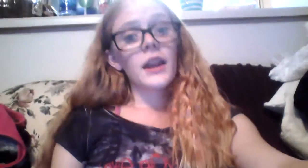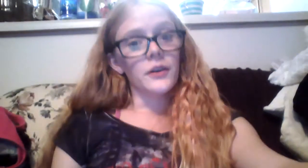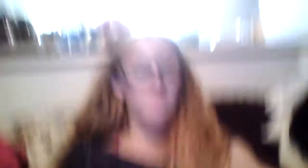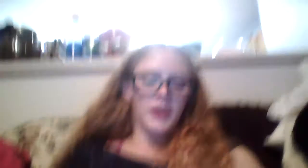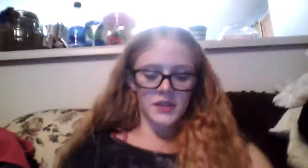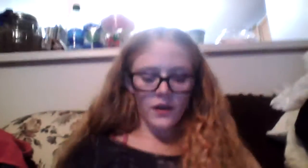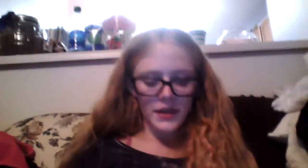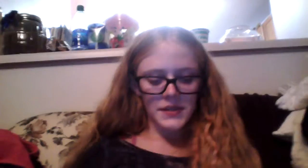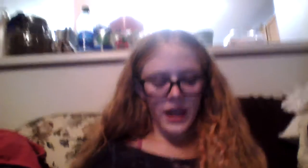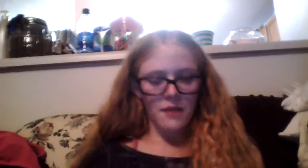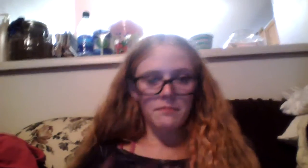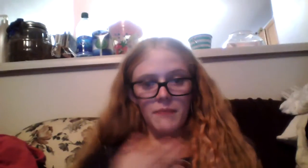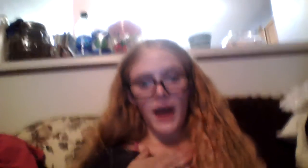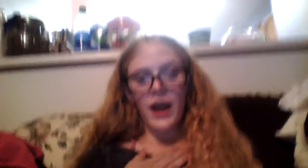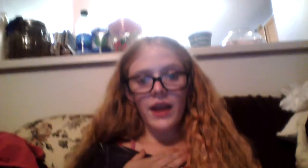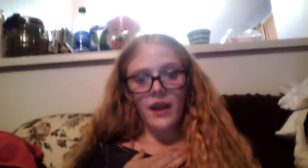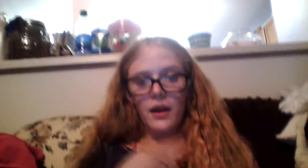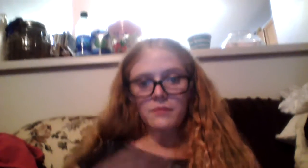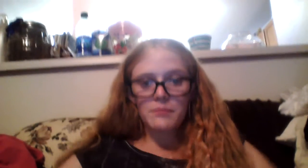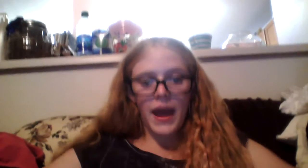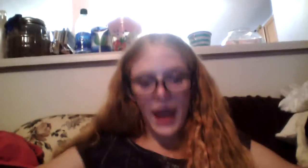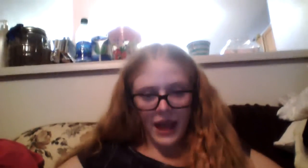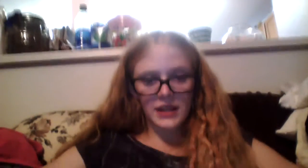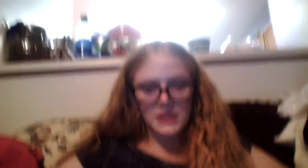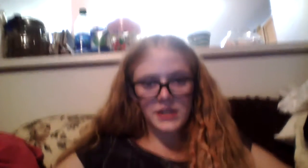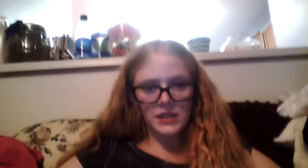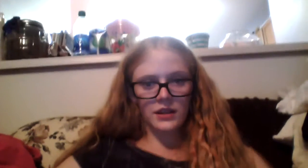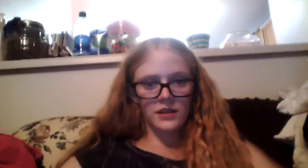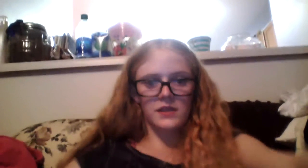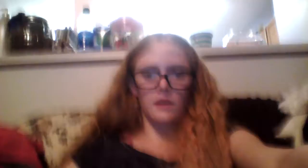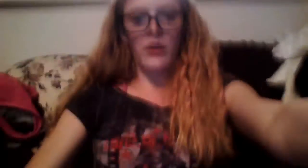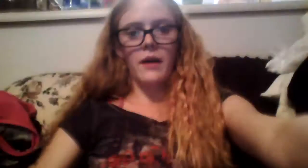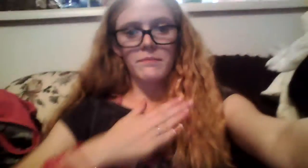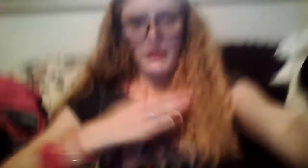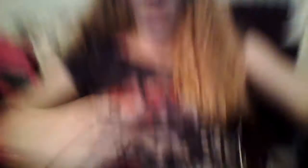Anywho, so I'd say my pants, so my